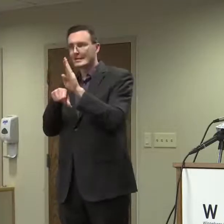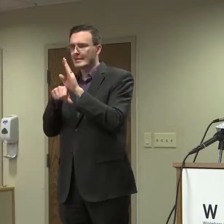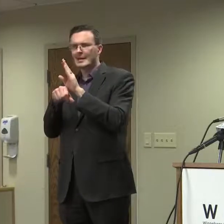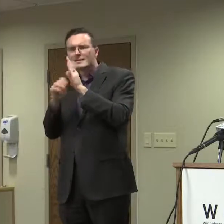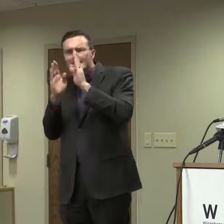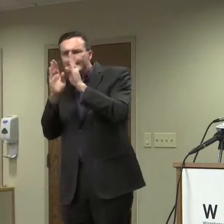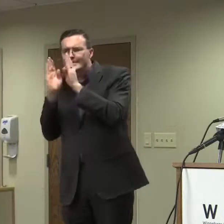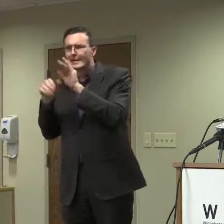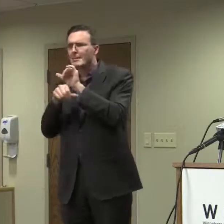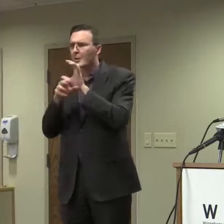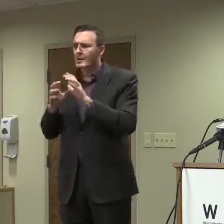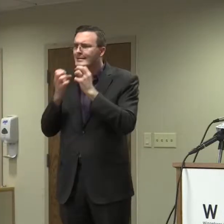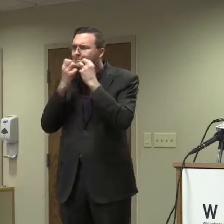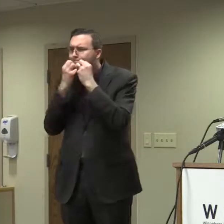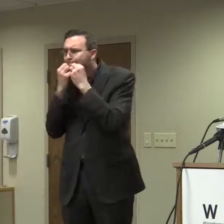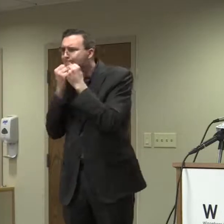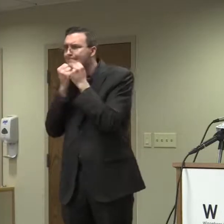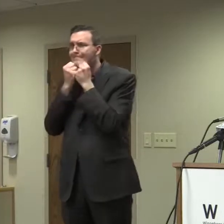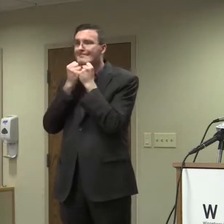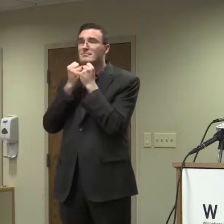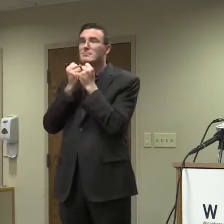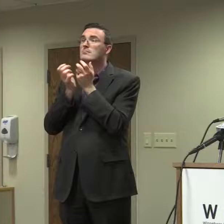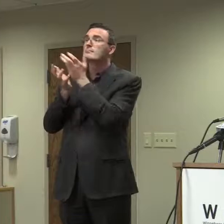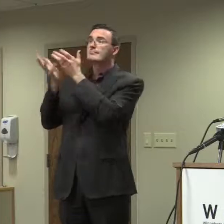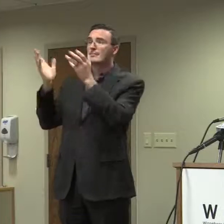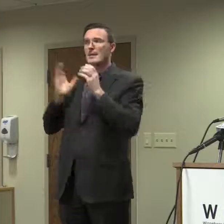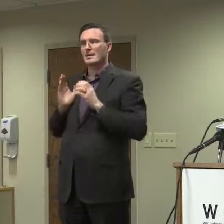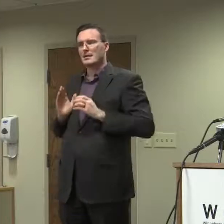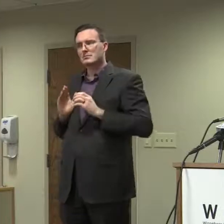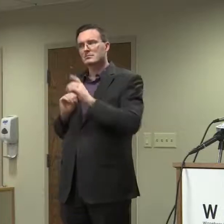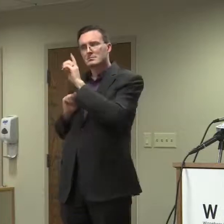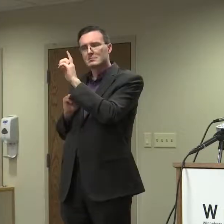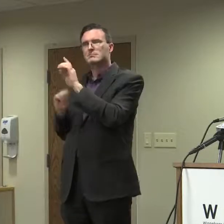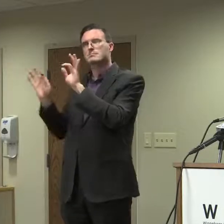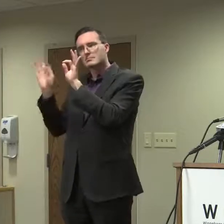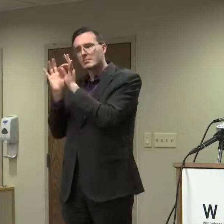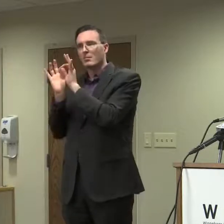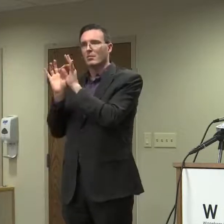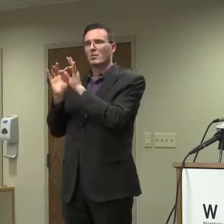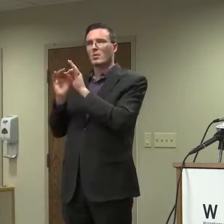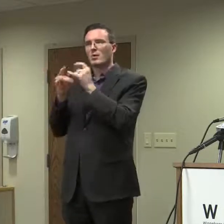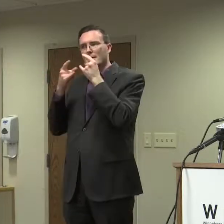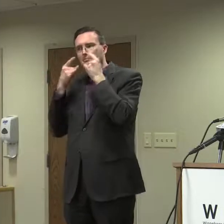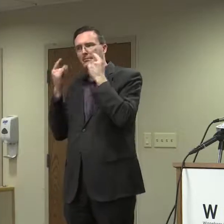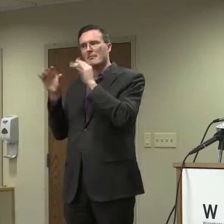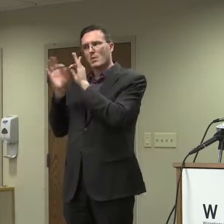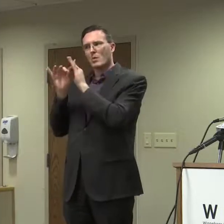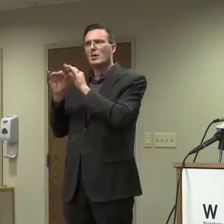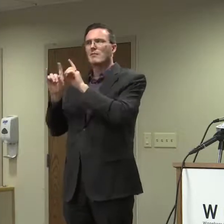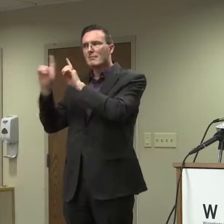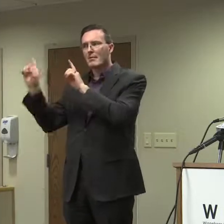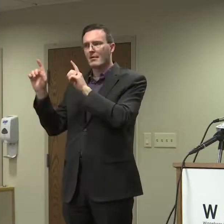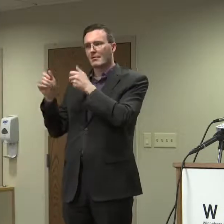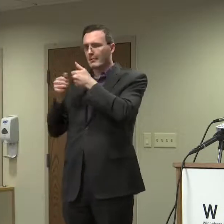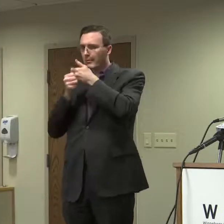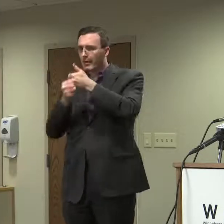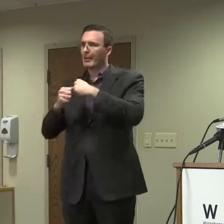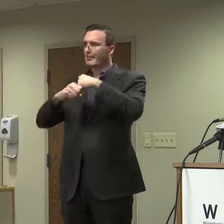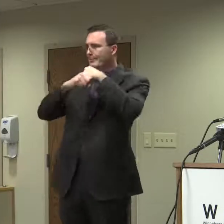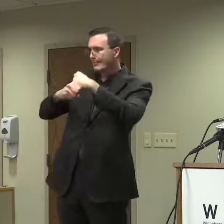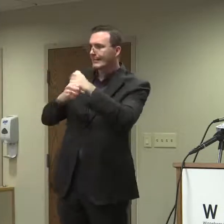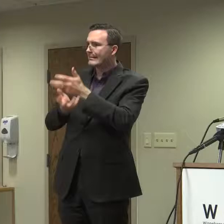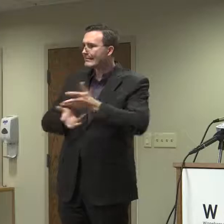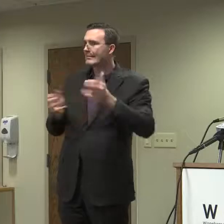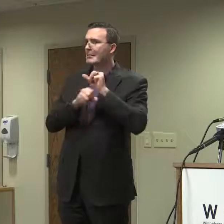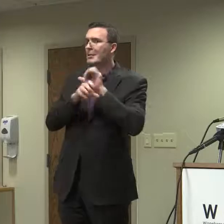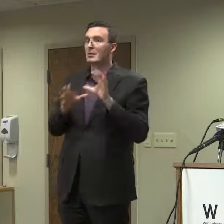employees and ensuring that their customers are being taken care of with all precautions and mitigations taking place at their places